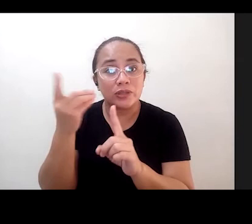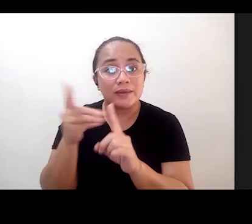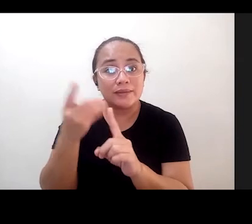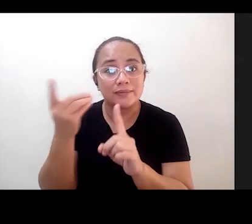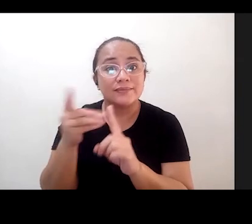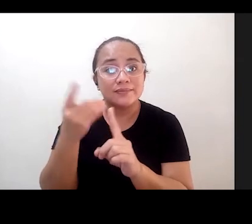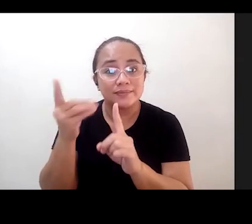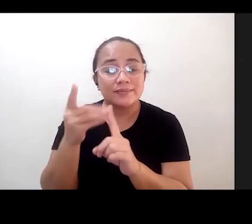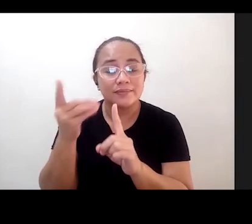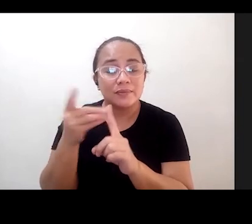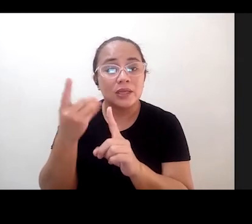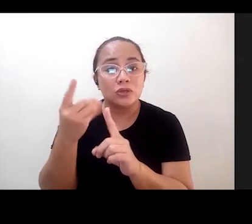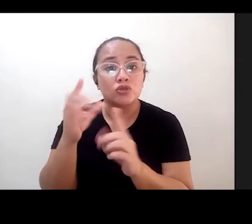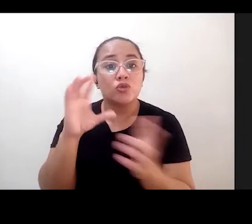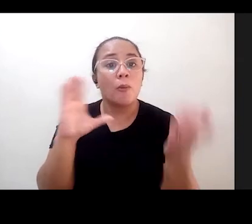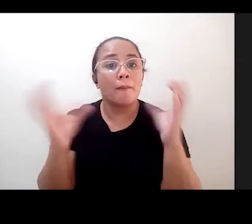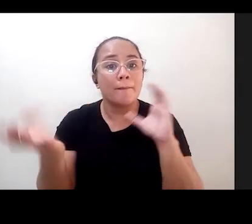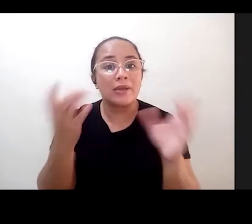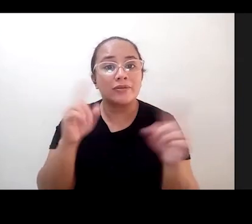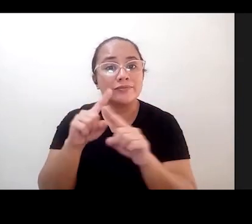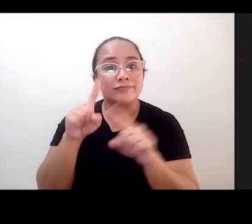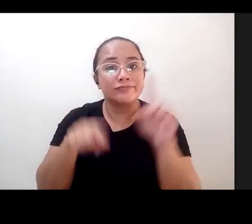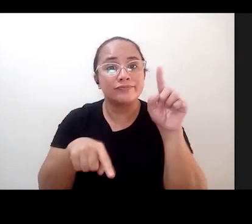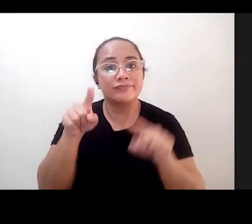to compare the variants.